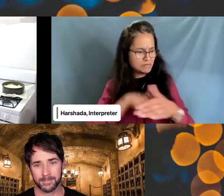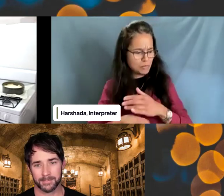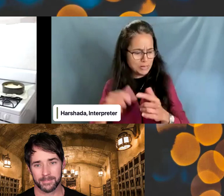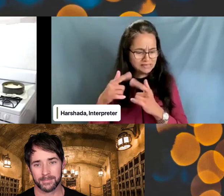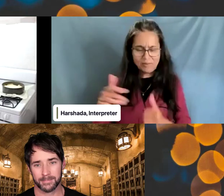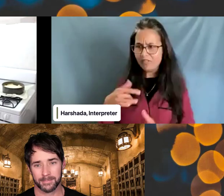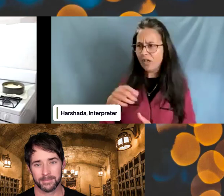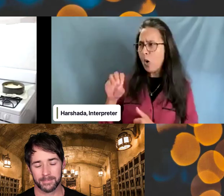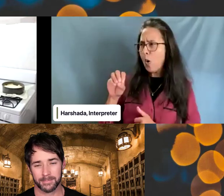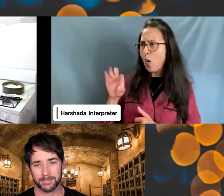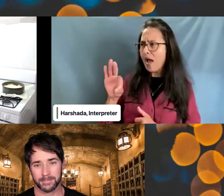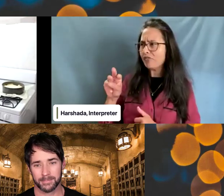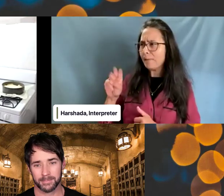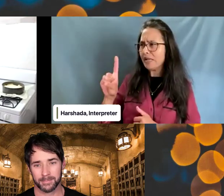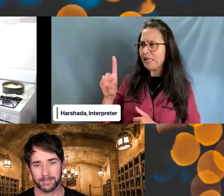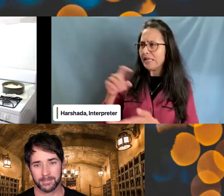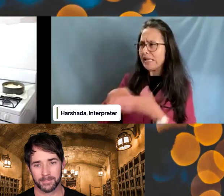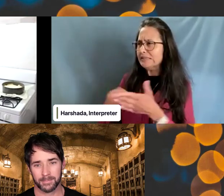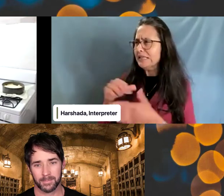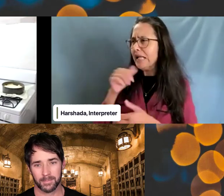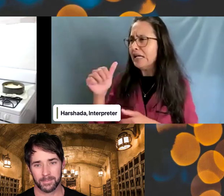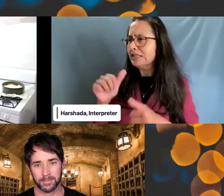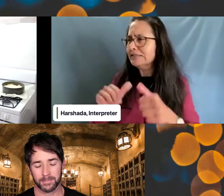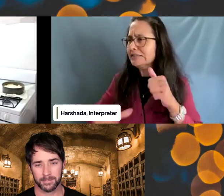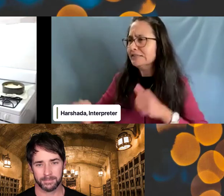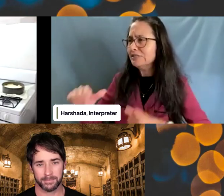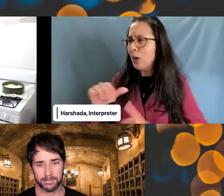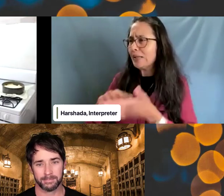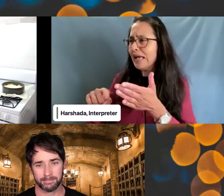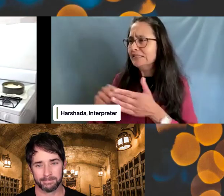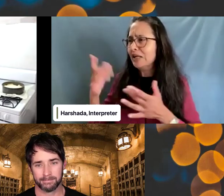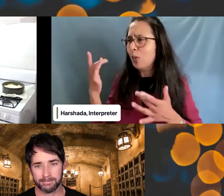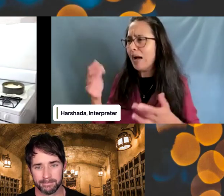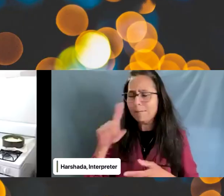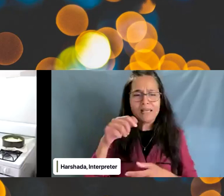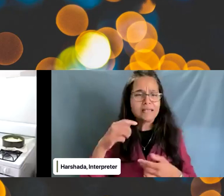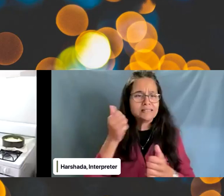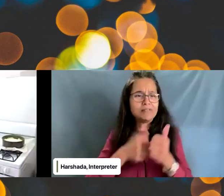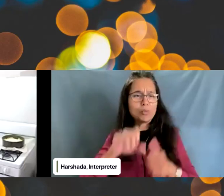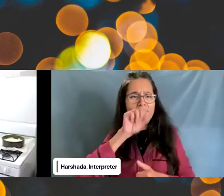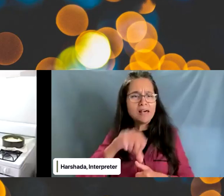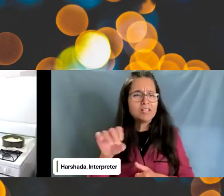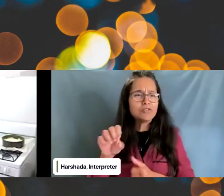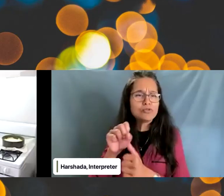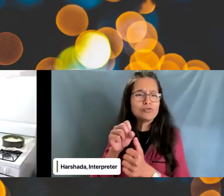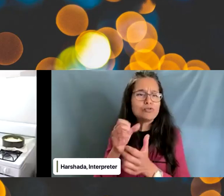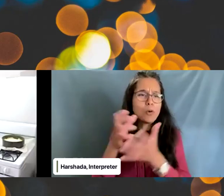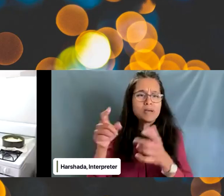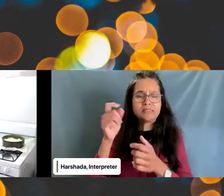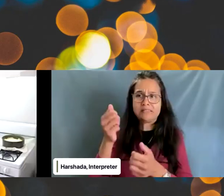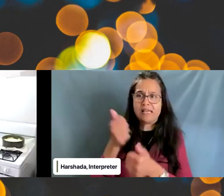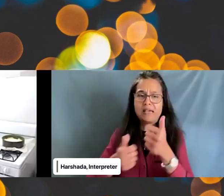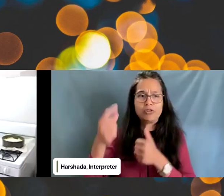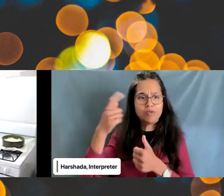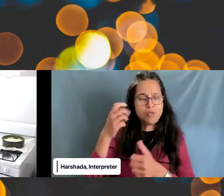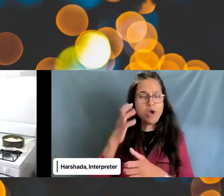it can't be, not the show, because we all love it so much, and all the signs were pointing to us getting a third season.